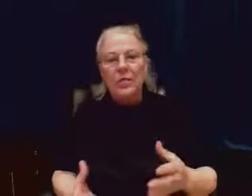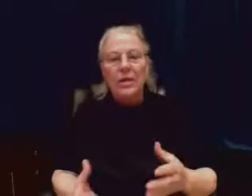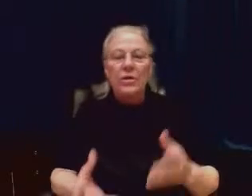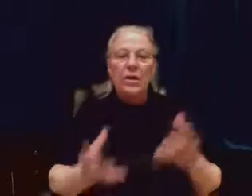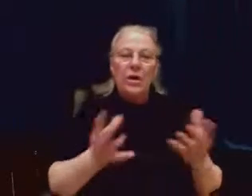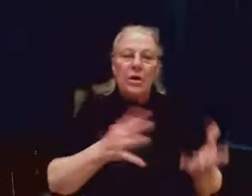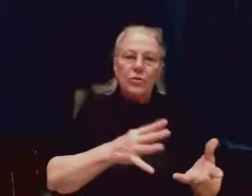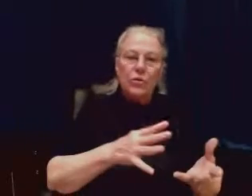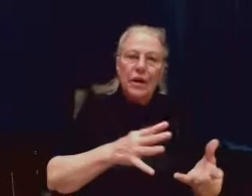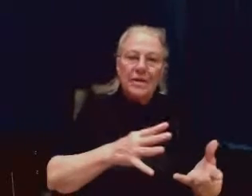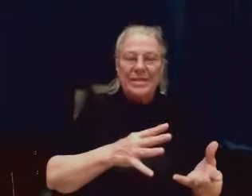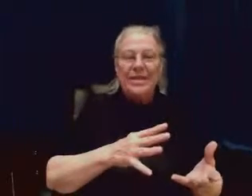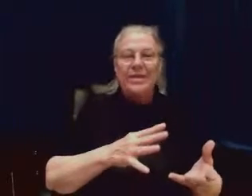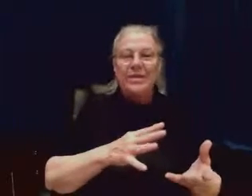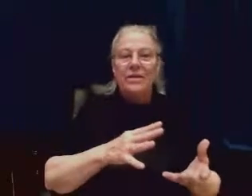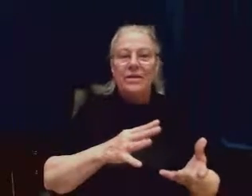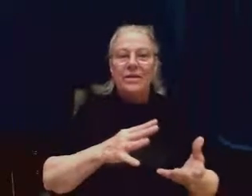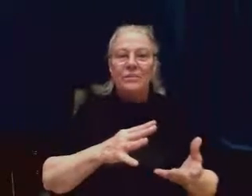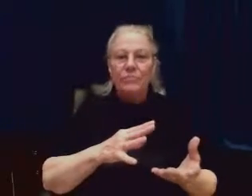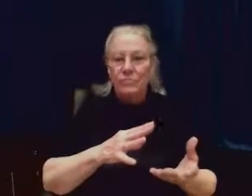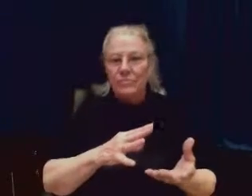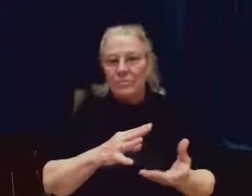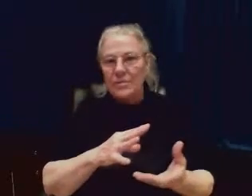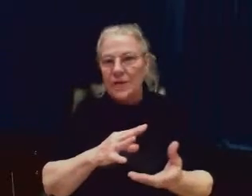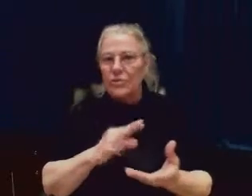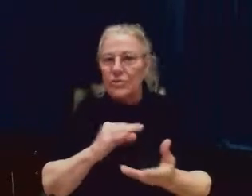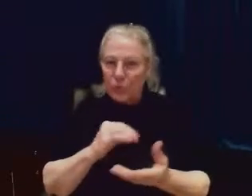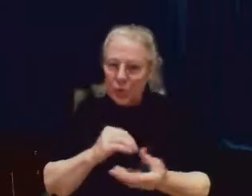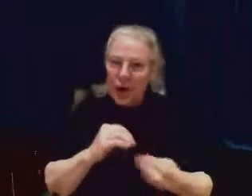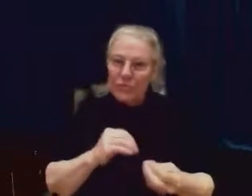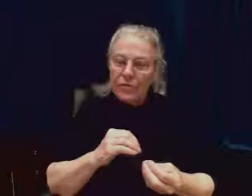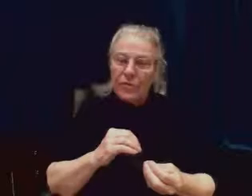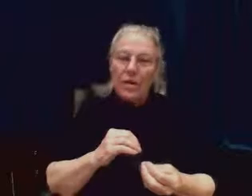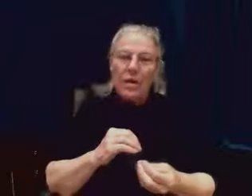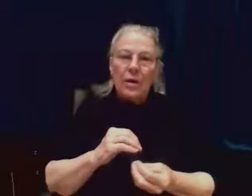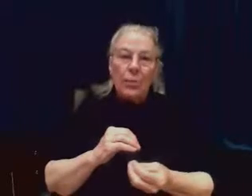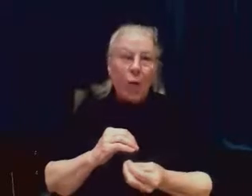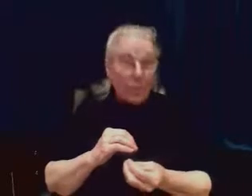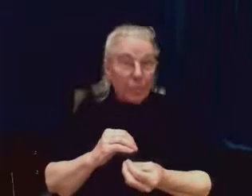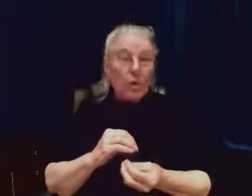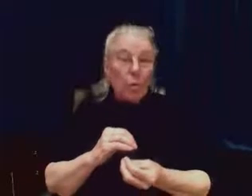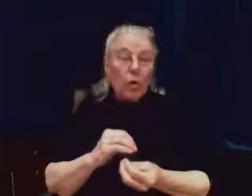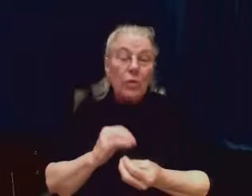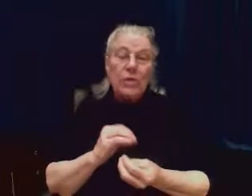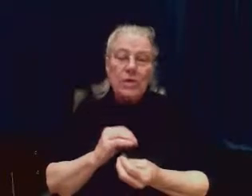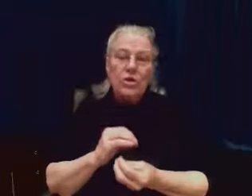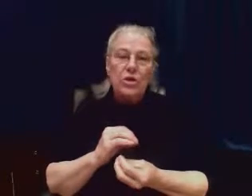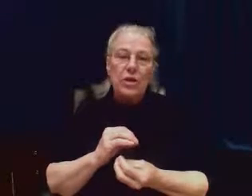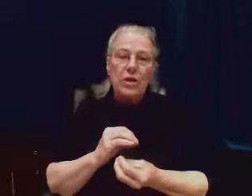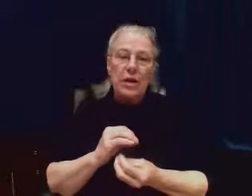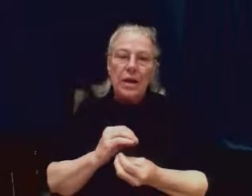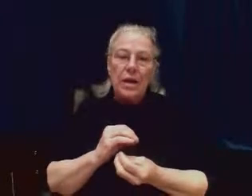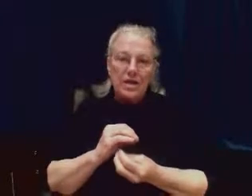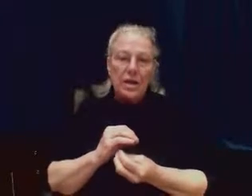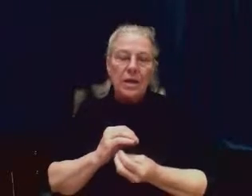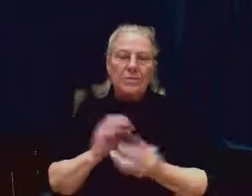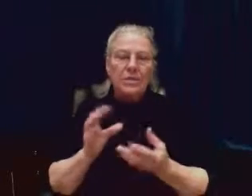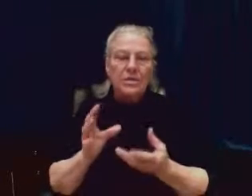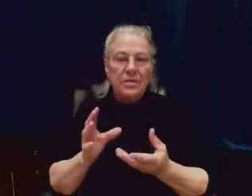be translated, and so you have to probably work with a dictionary at times to